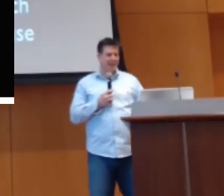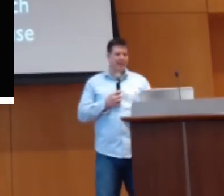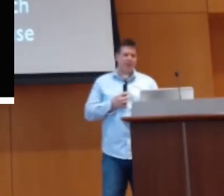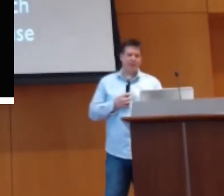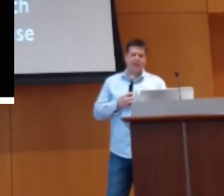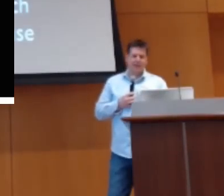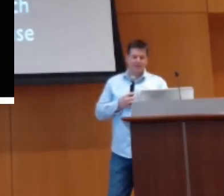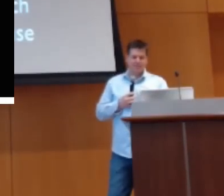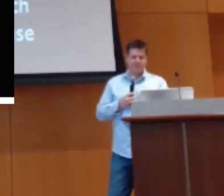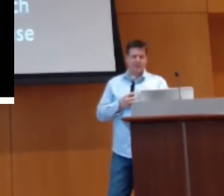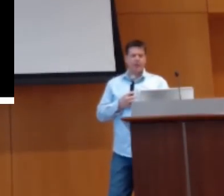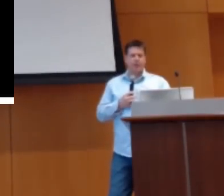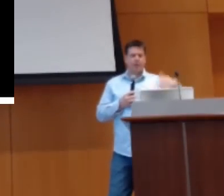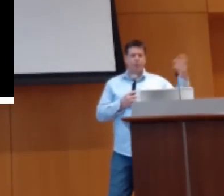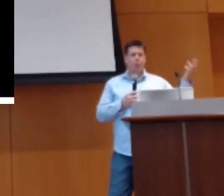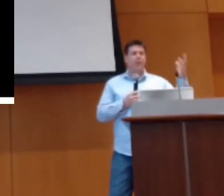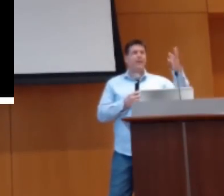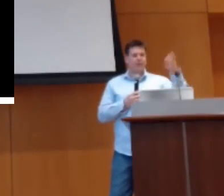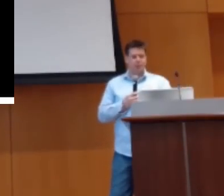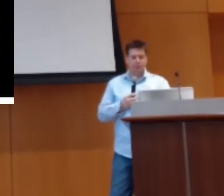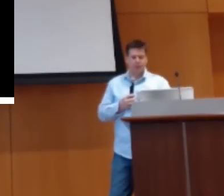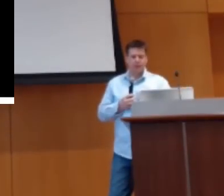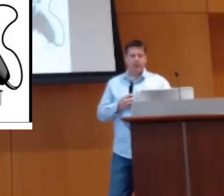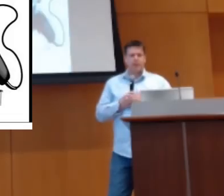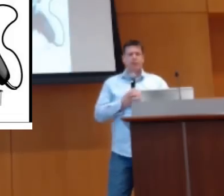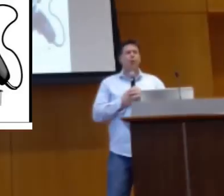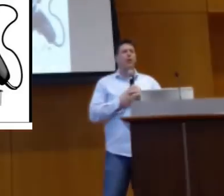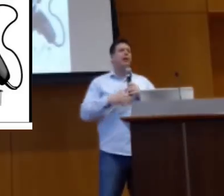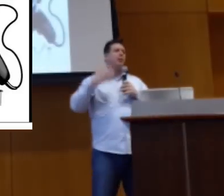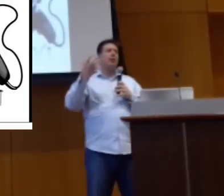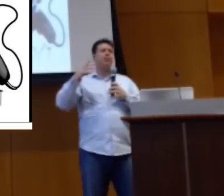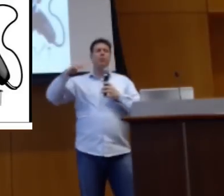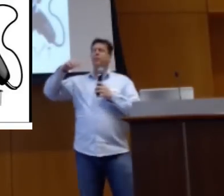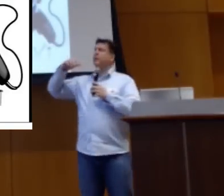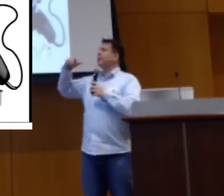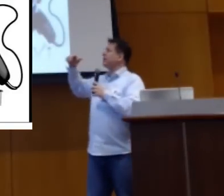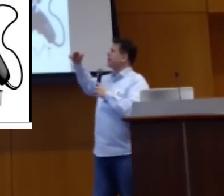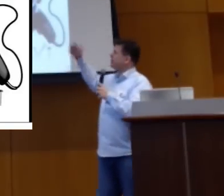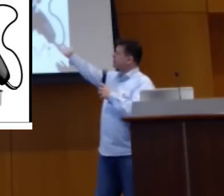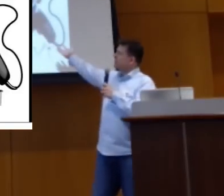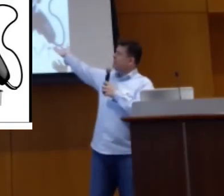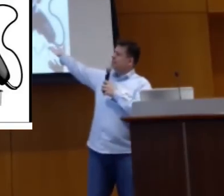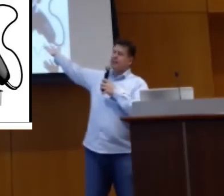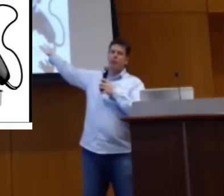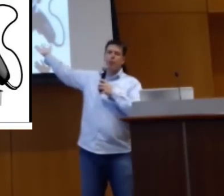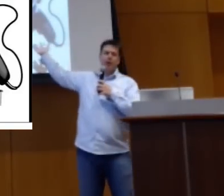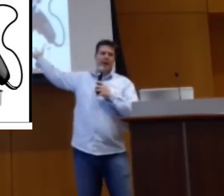than what they lead you to believe. So, another metaphor would be that this is what they